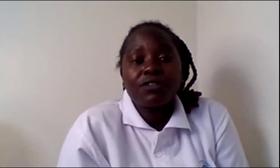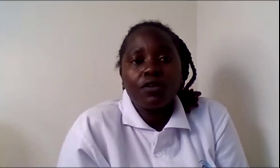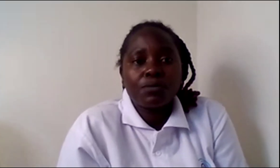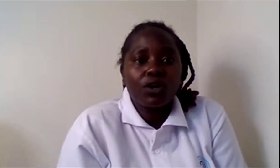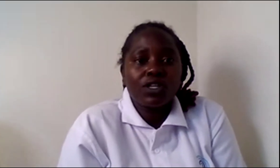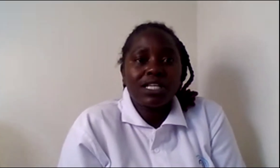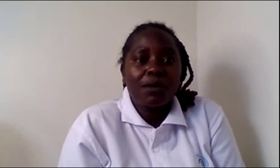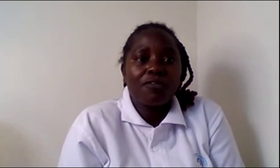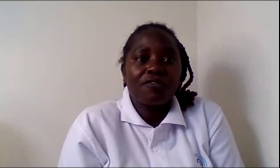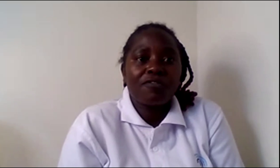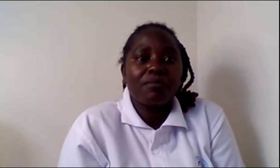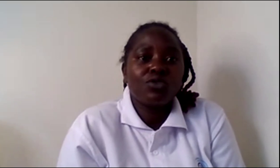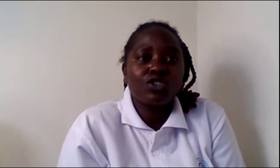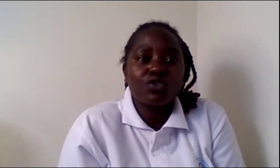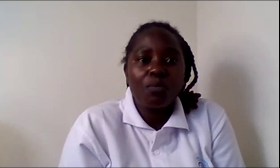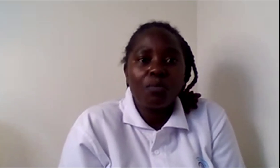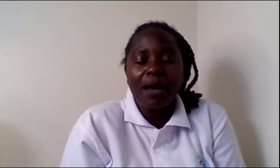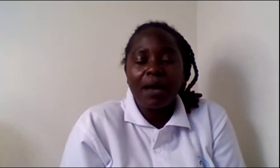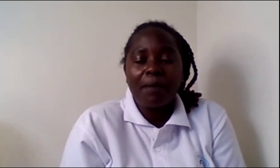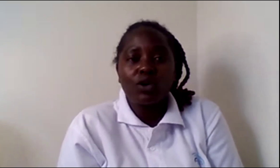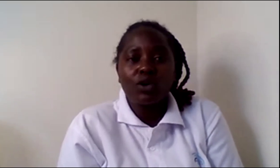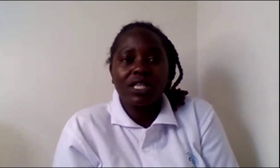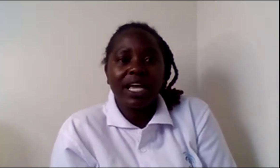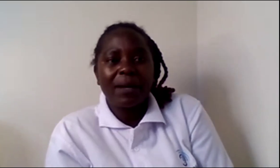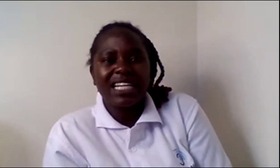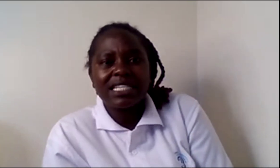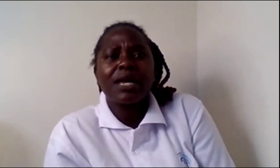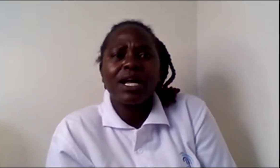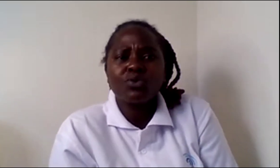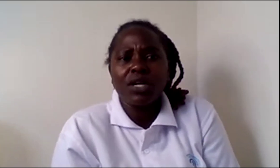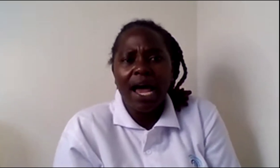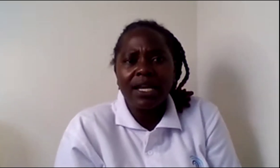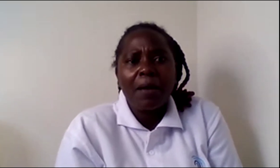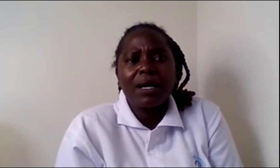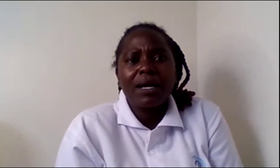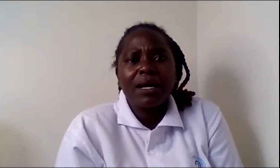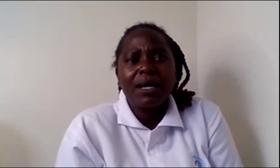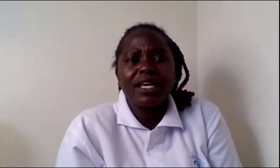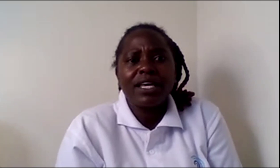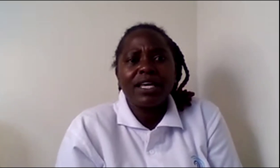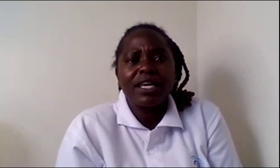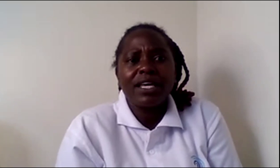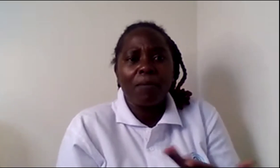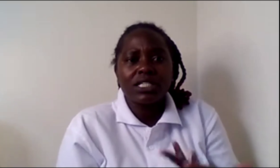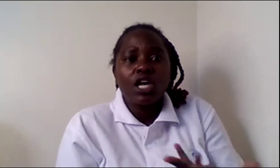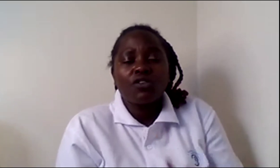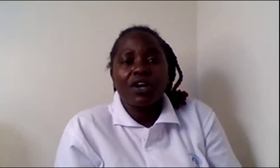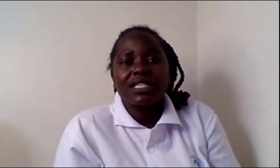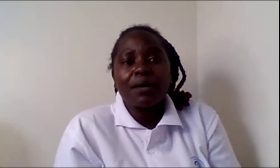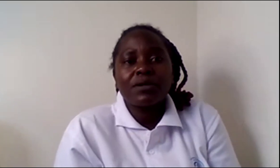smartphones, because some of them do not know maybe about the hepatitis. They want to learn, but maybe they do not know about it. So for example, some